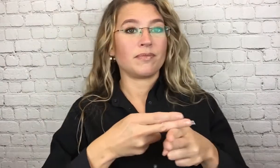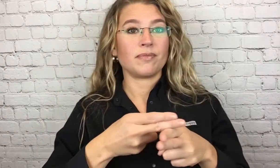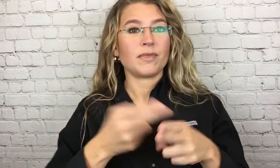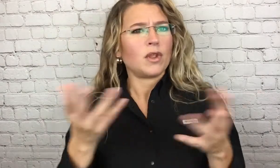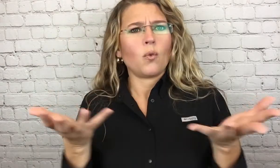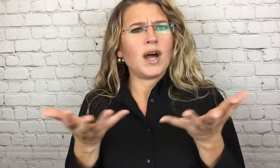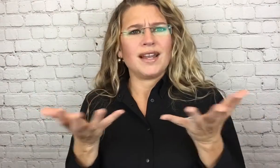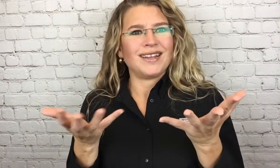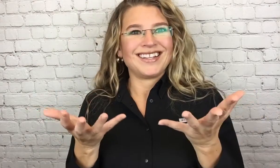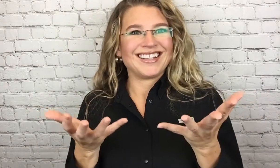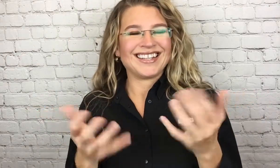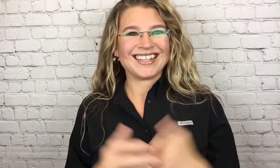what?